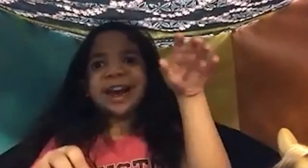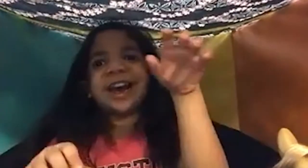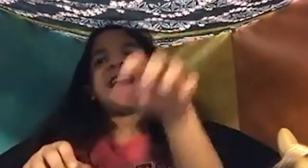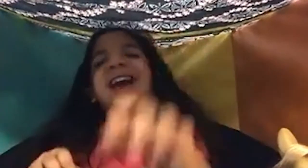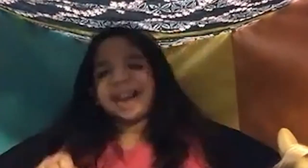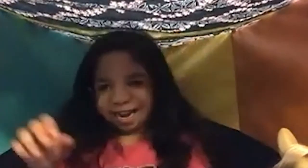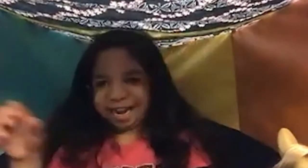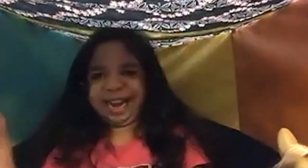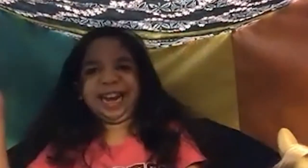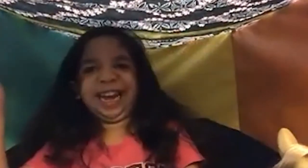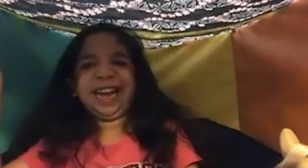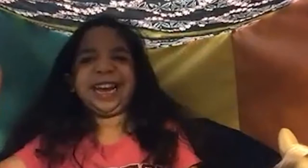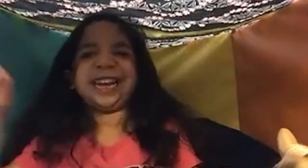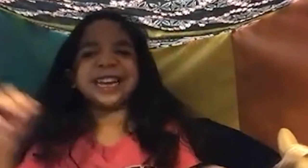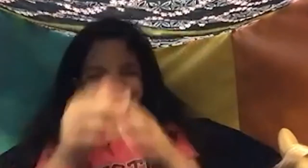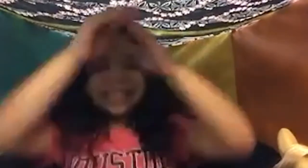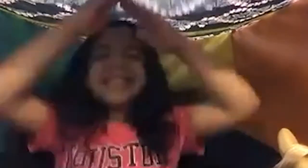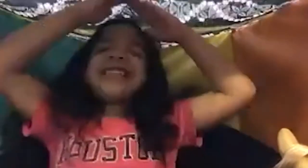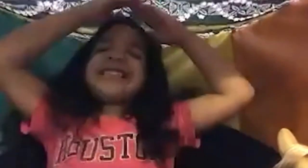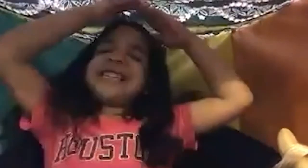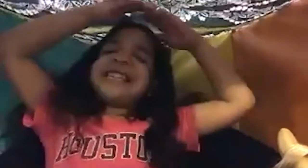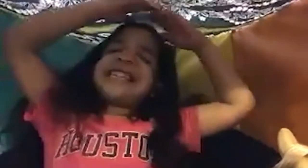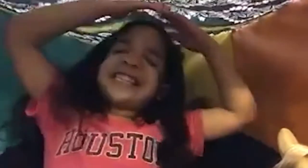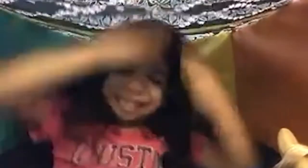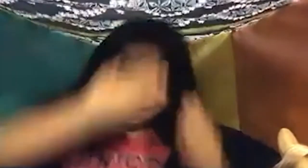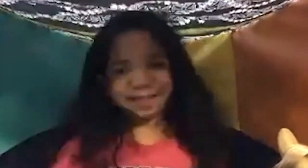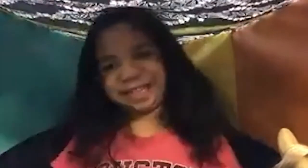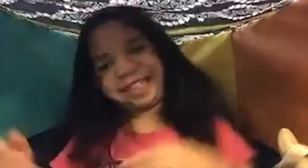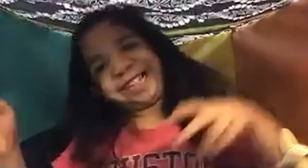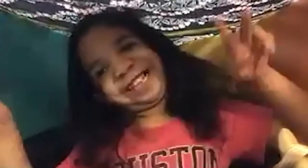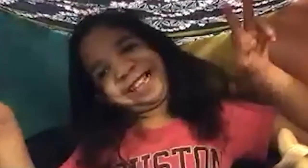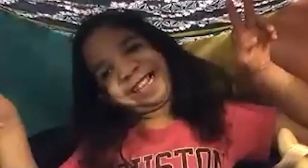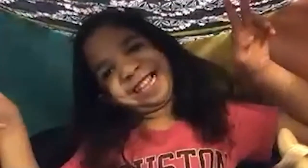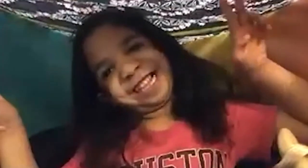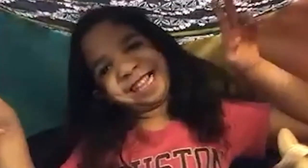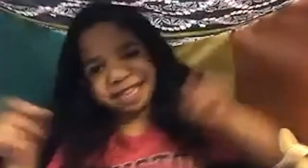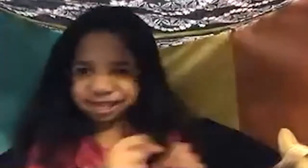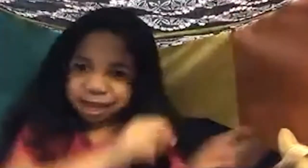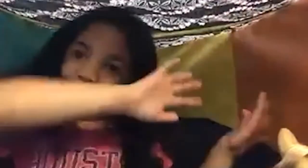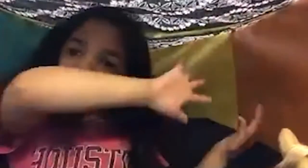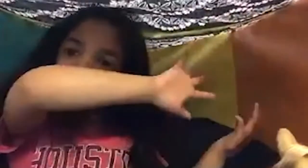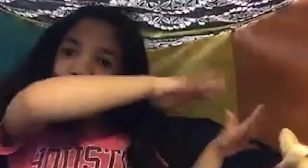step. Look, no gravity.